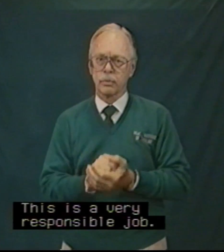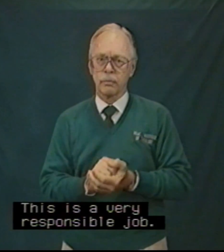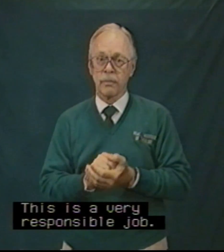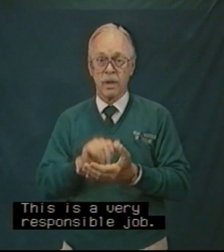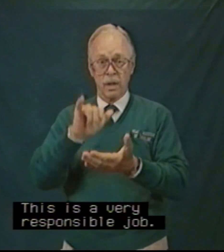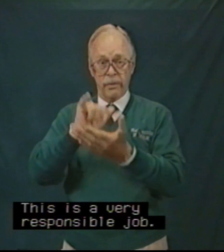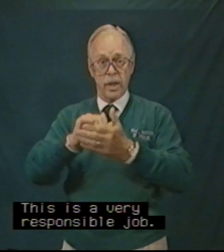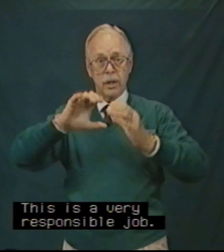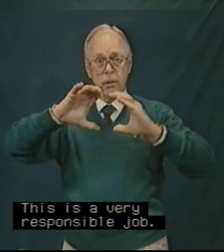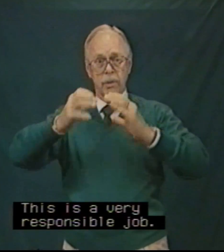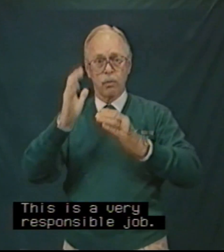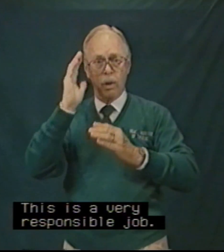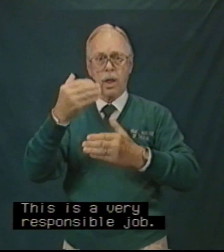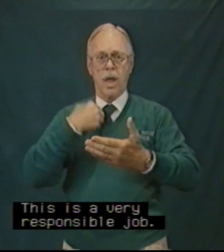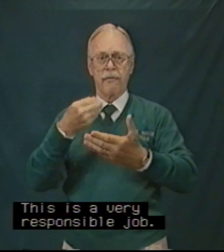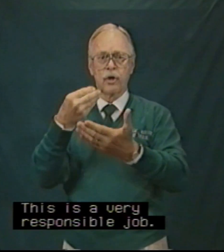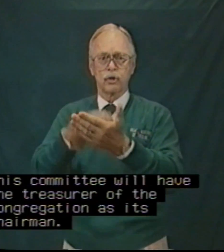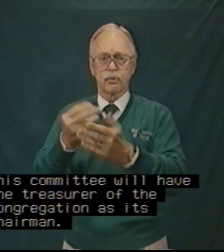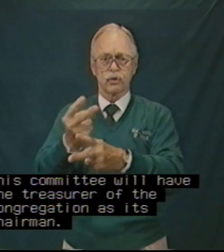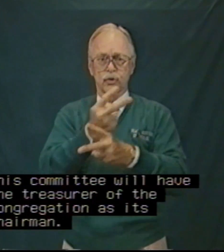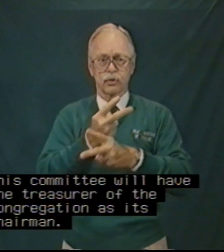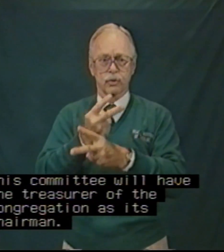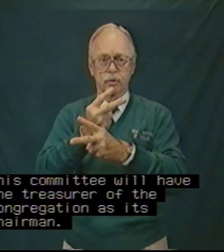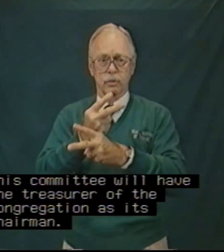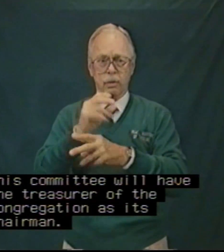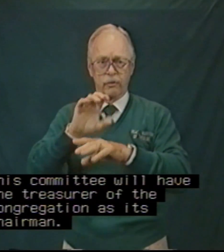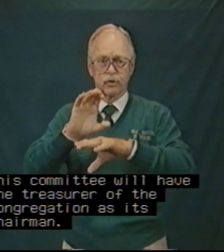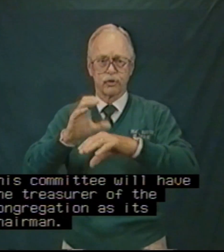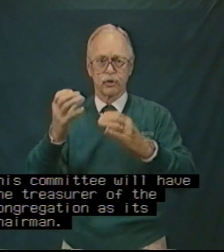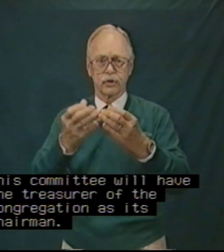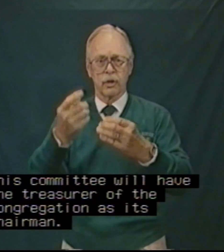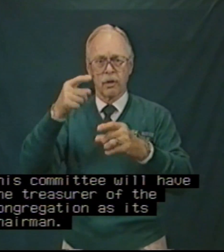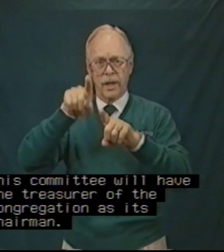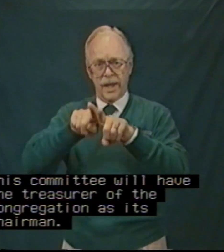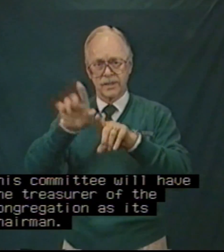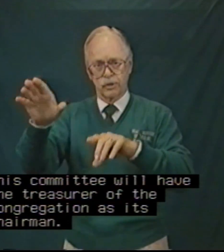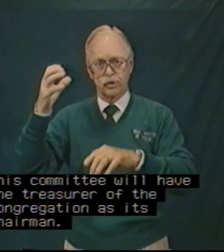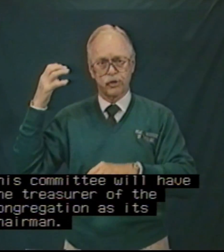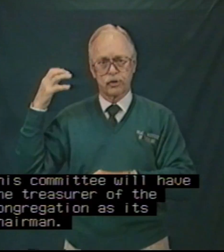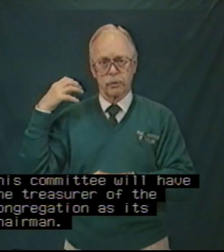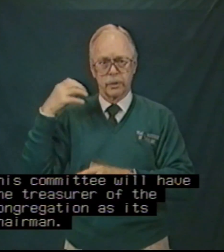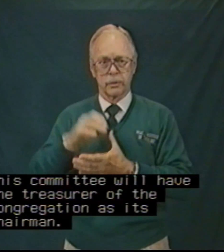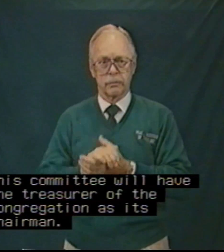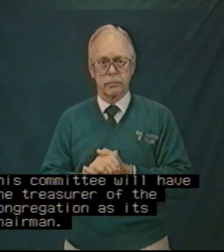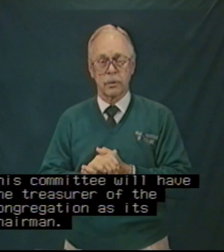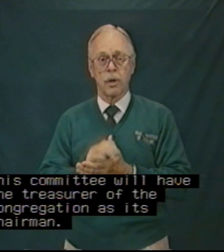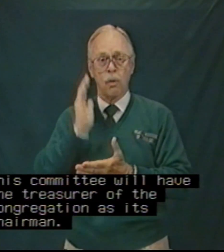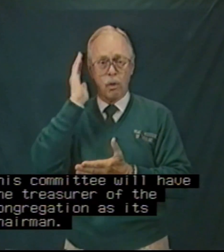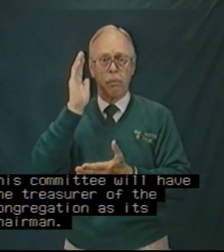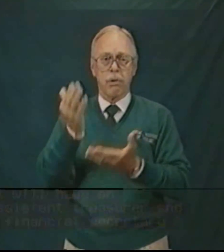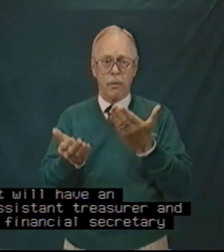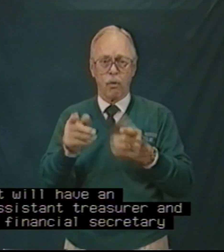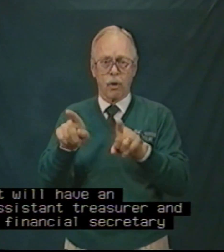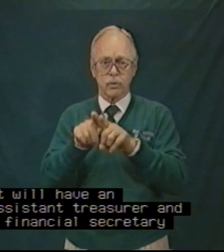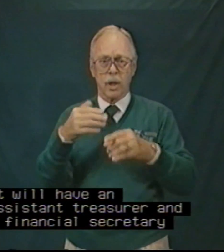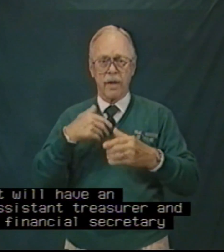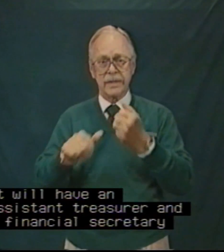This committee will have the Treasurer of the congregation as its chairman. It will have an Assistant Treasurer and